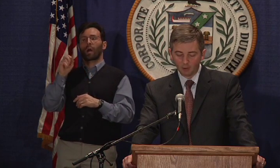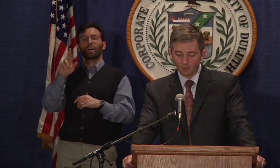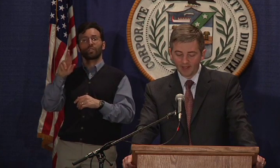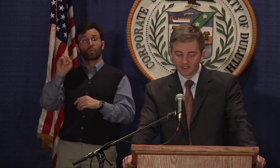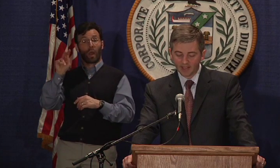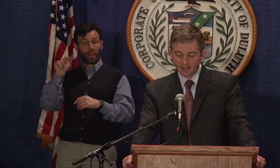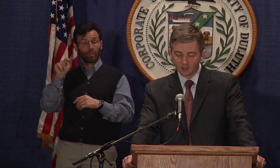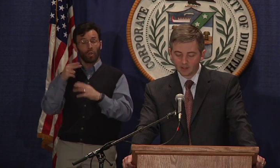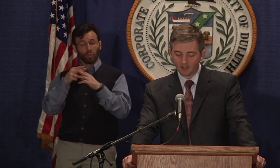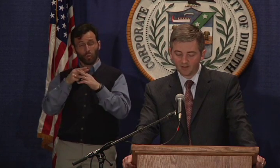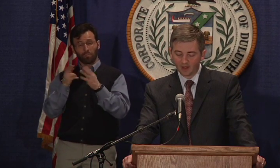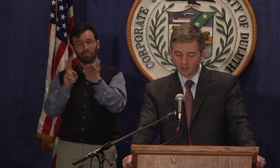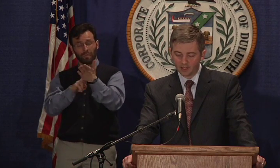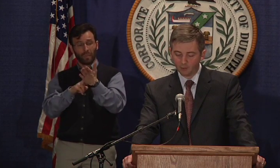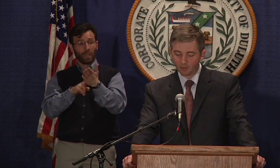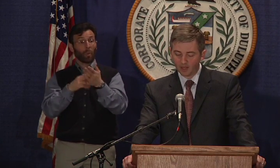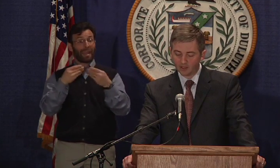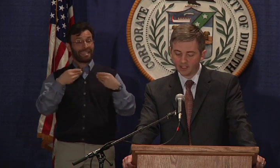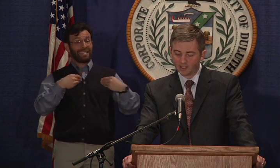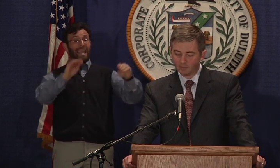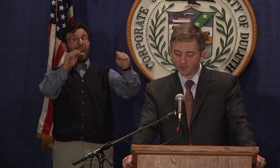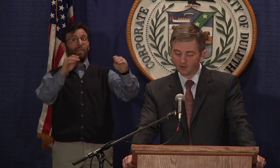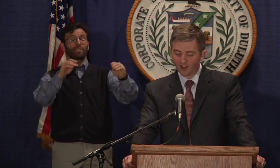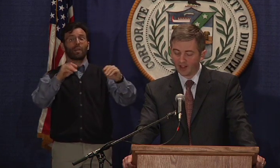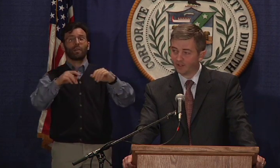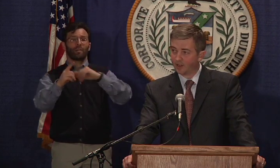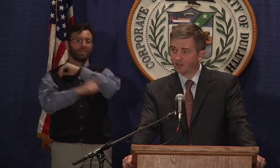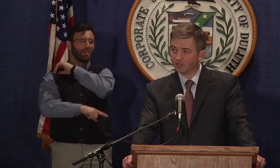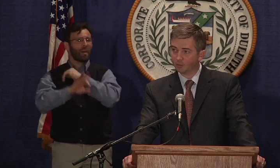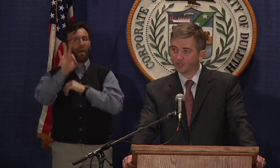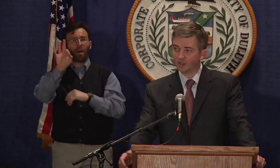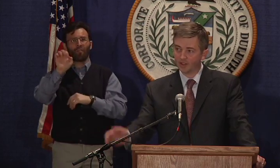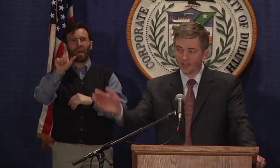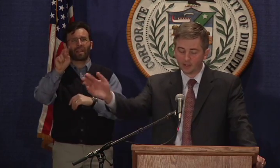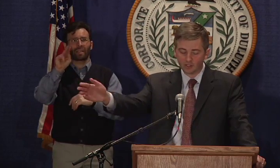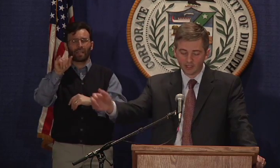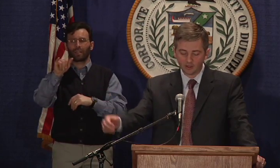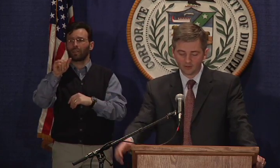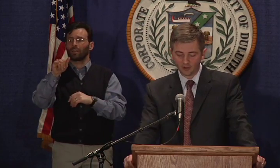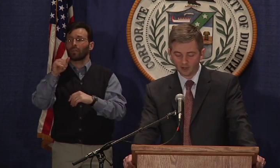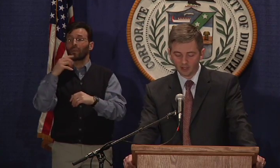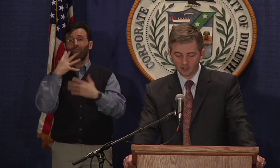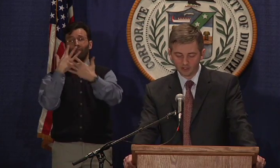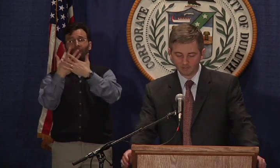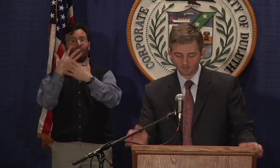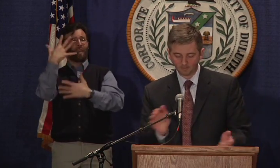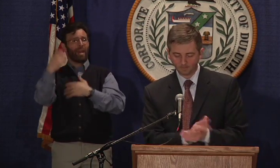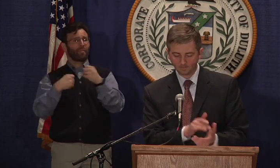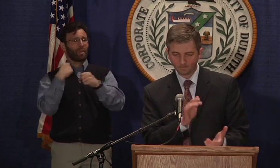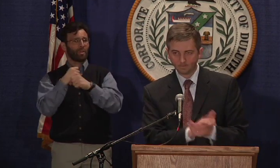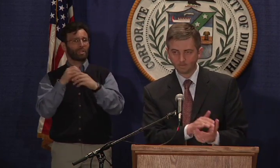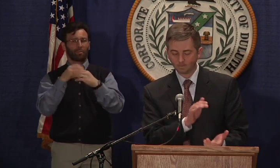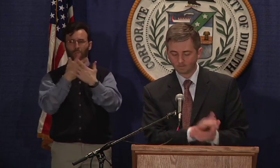signature that will make sales a felony with penalties up to 5 years in prison. Thank you, Senator, for your leadership.